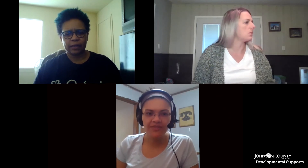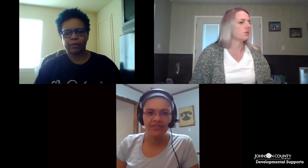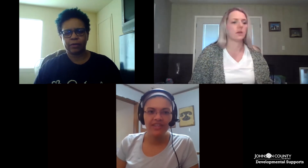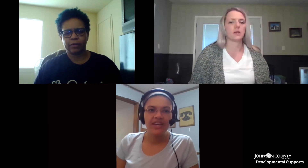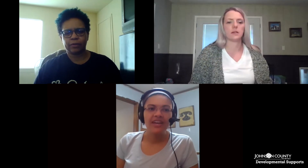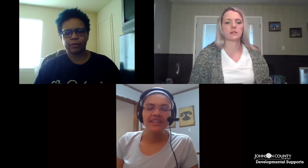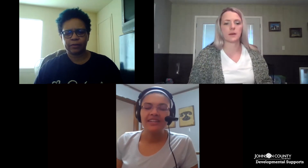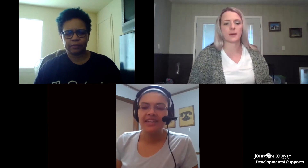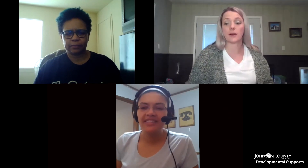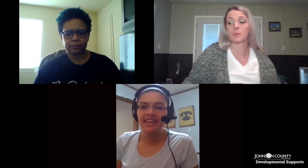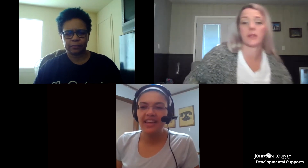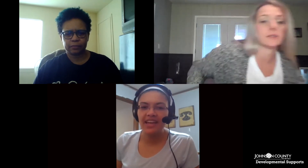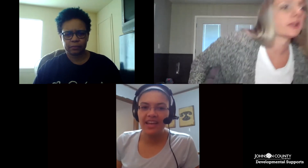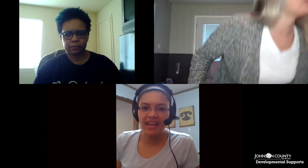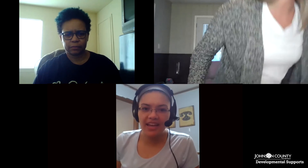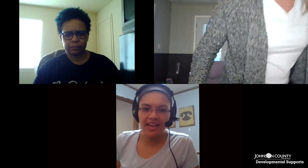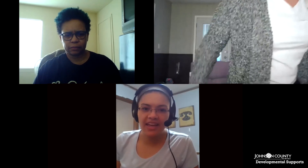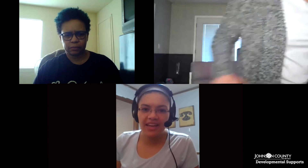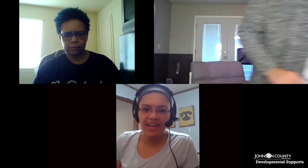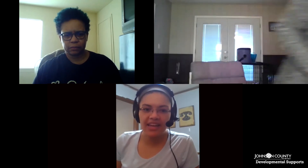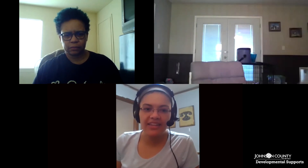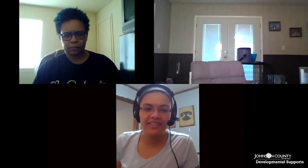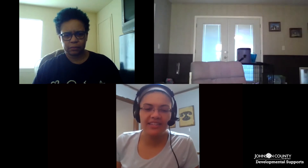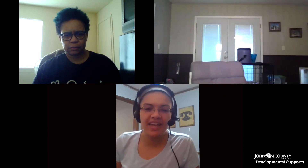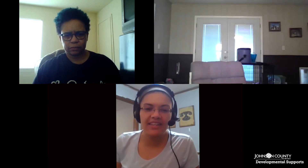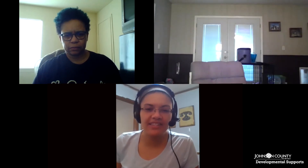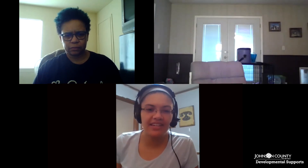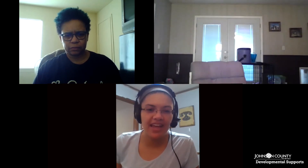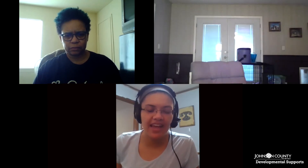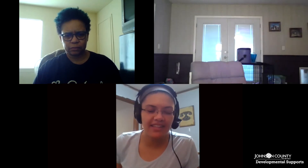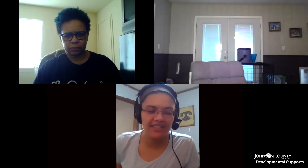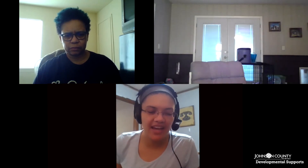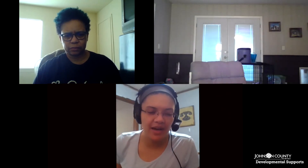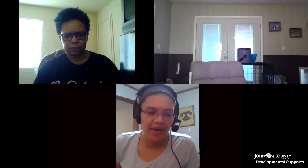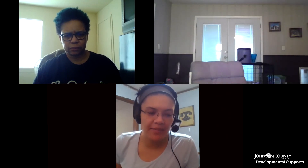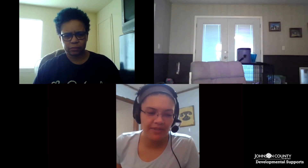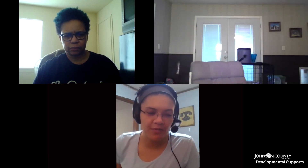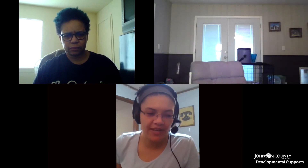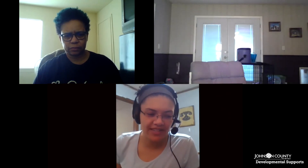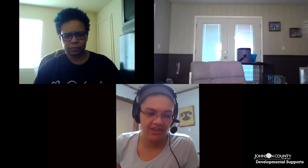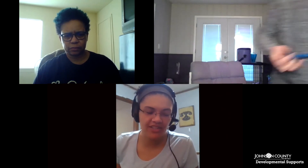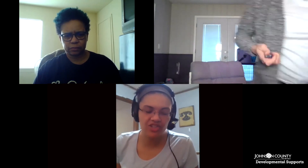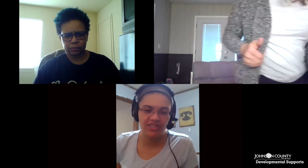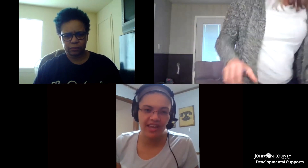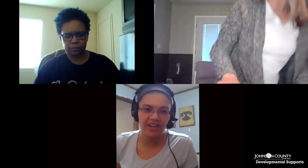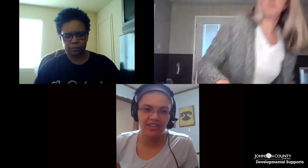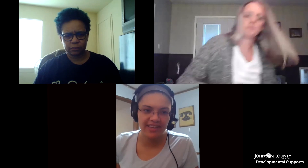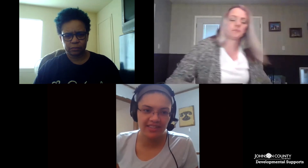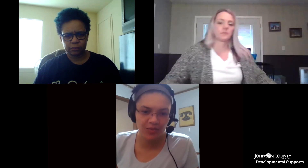heard of it. I'm gonna It's grab a- a pen so I can write that down. It's a 8 episode miniseries. It just aired like this